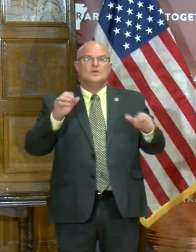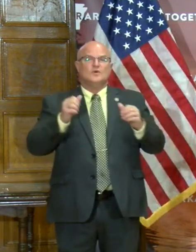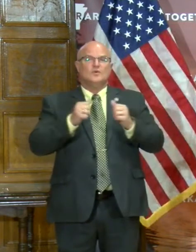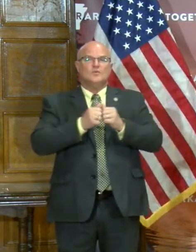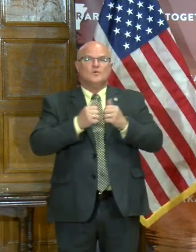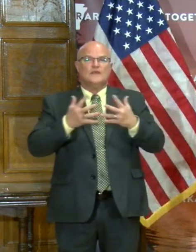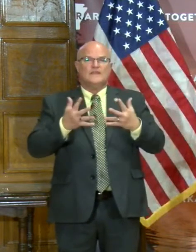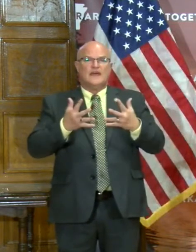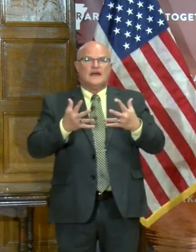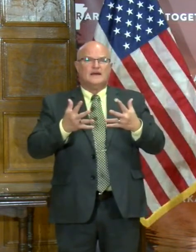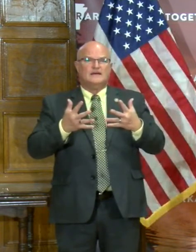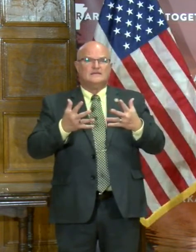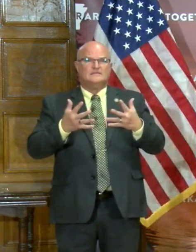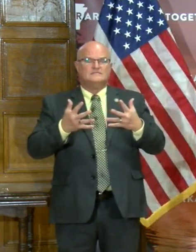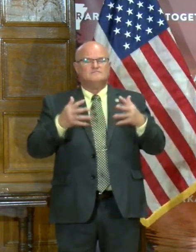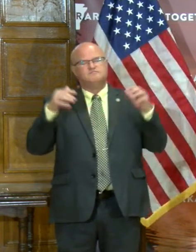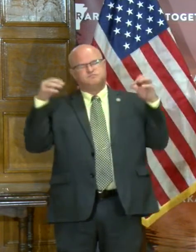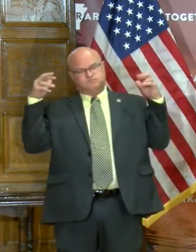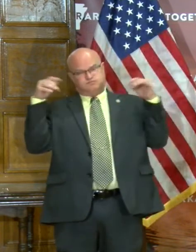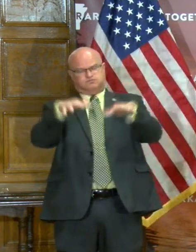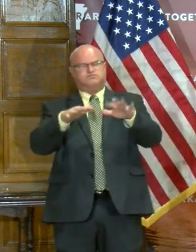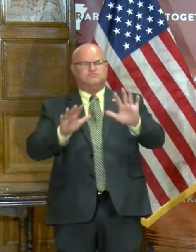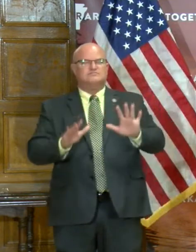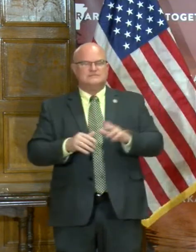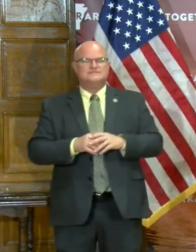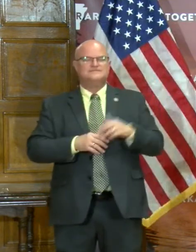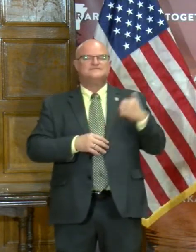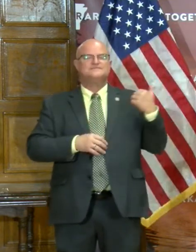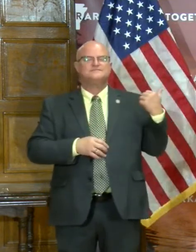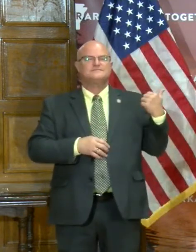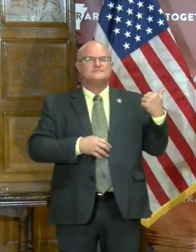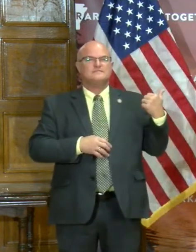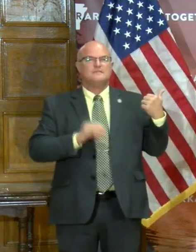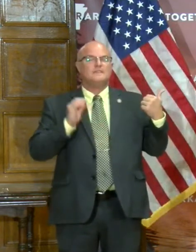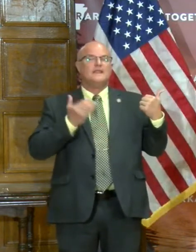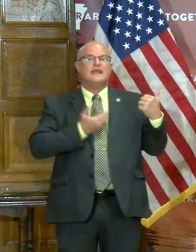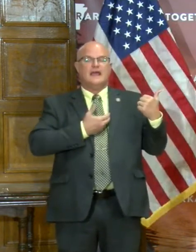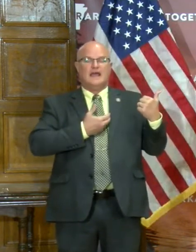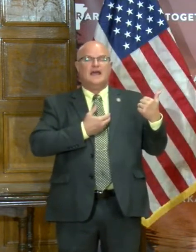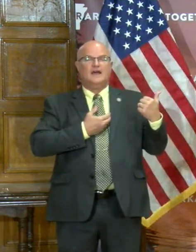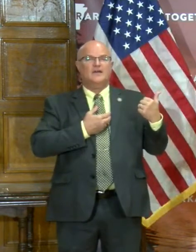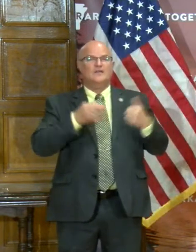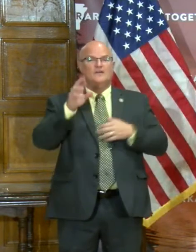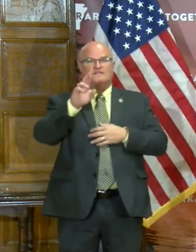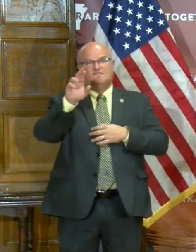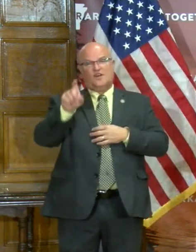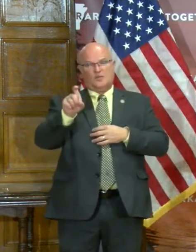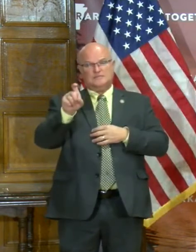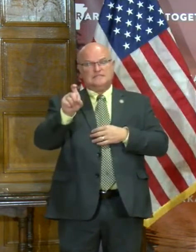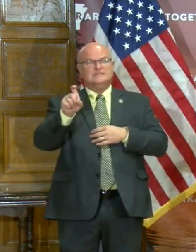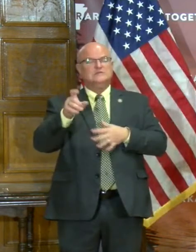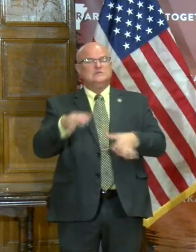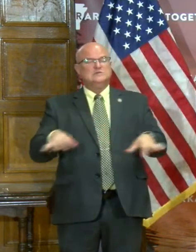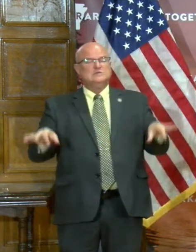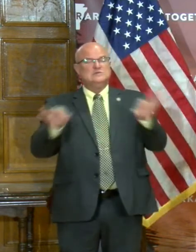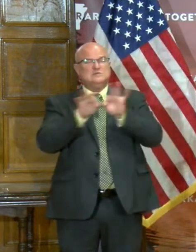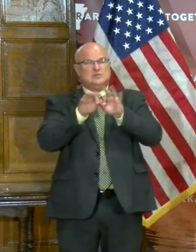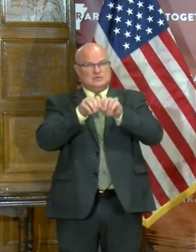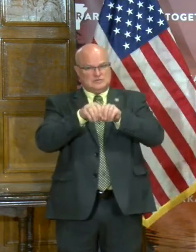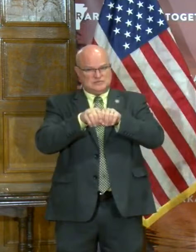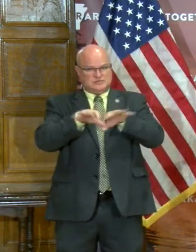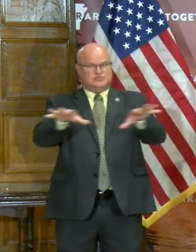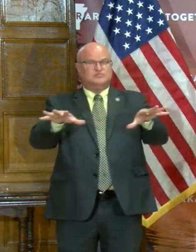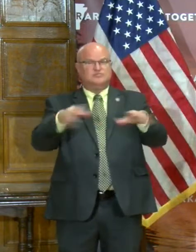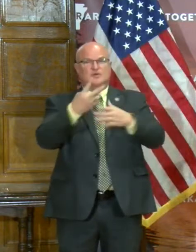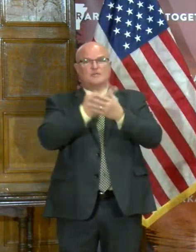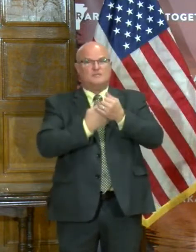without incurring a mass rush on things. So our pharmacies are going to play a major role in the distribution of